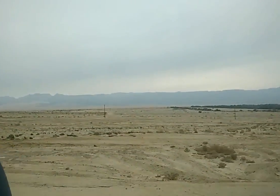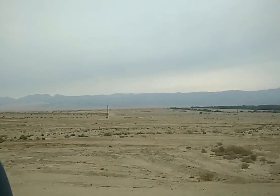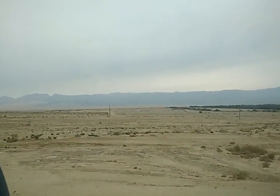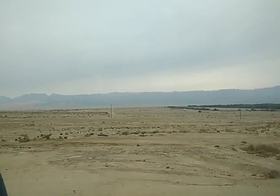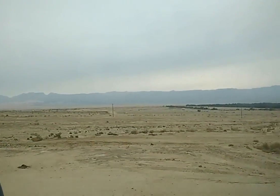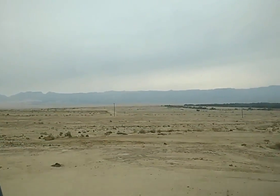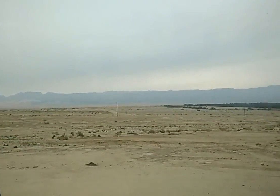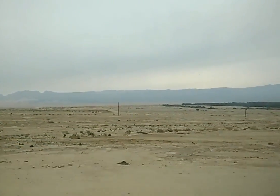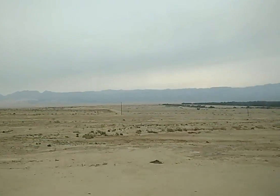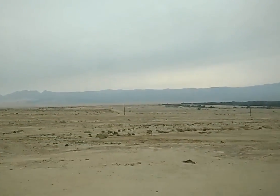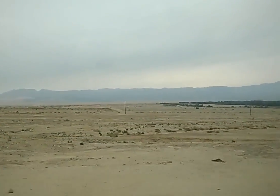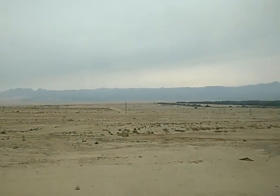nothing.